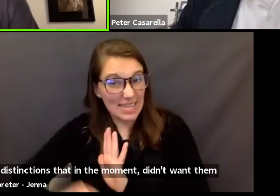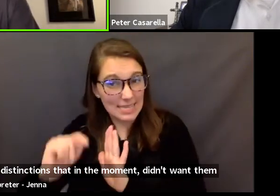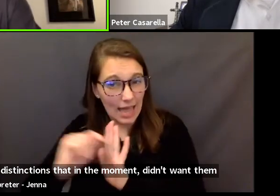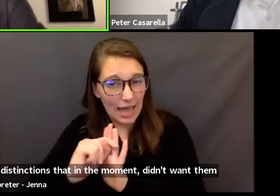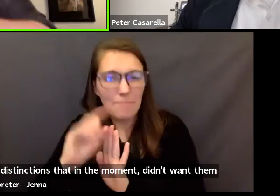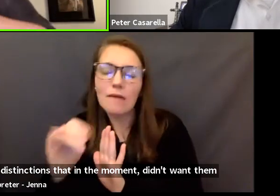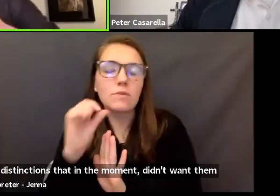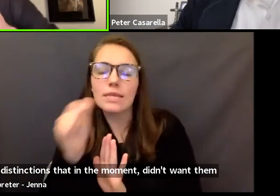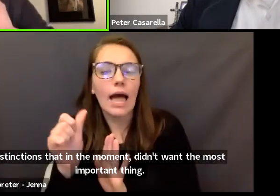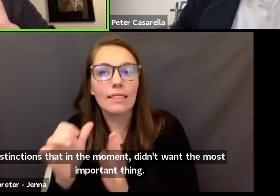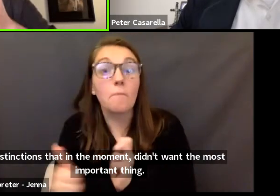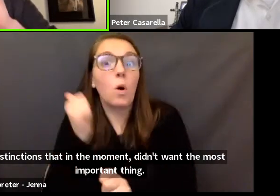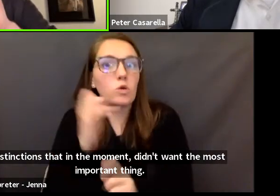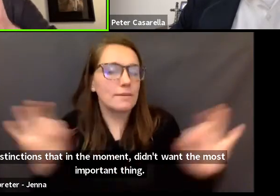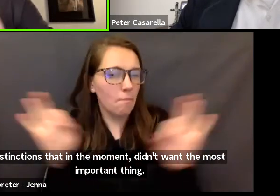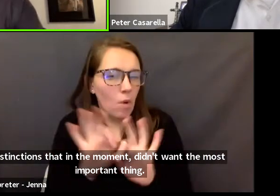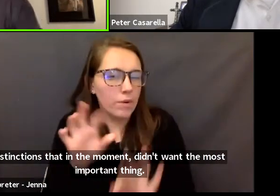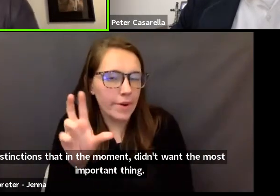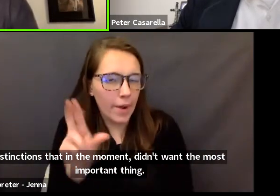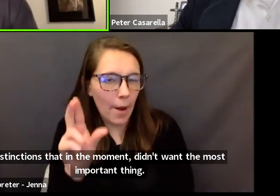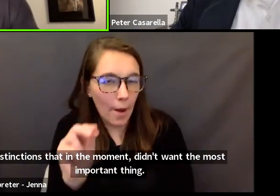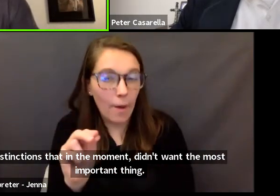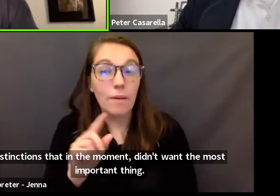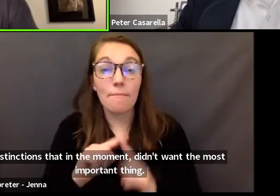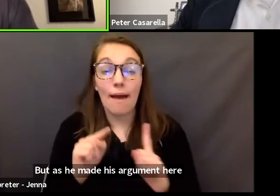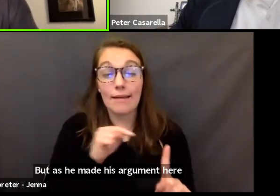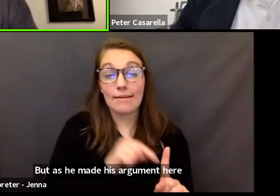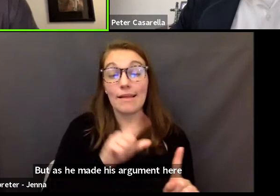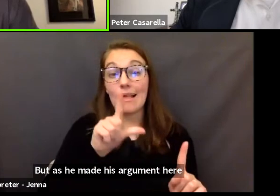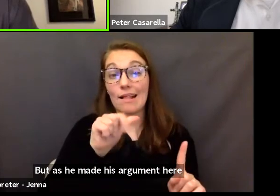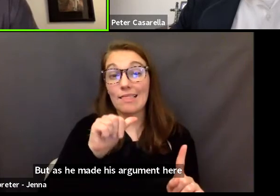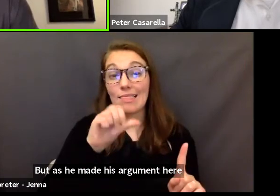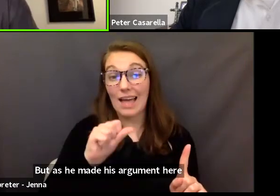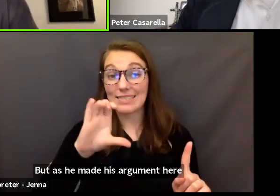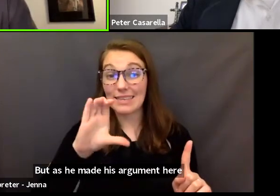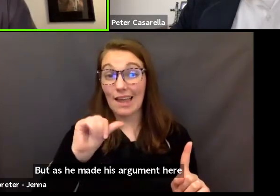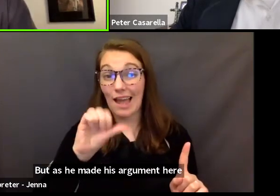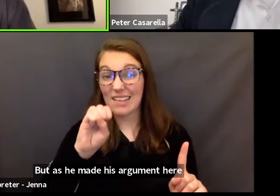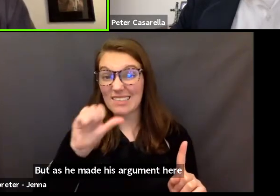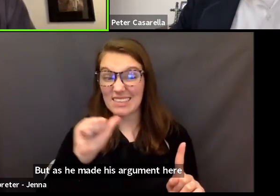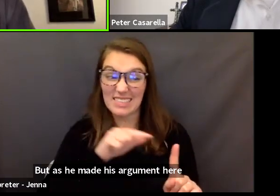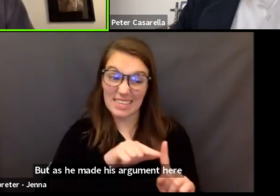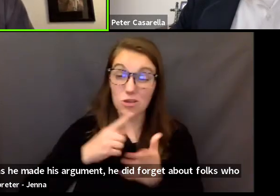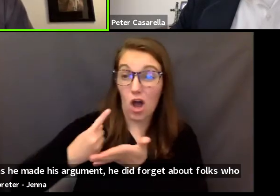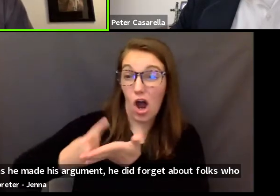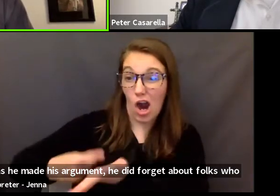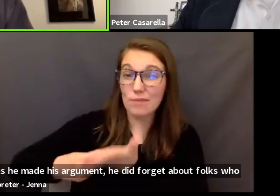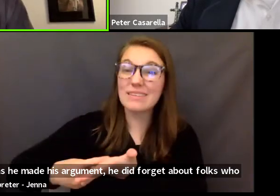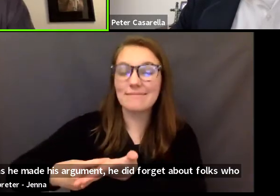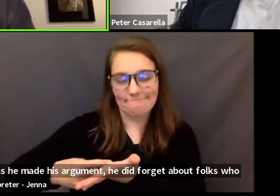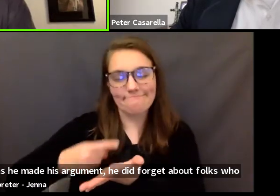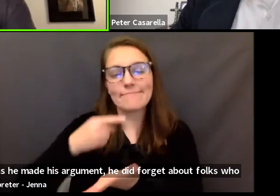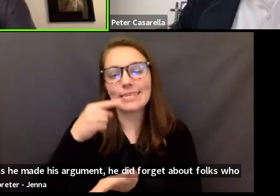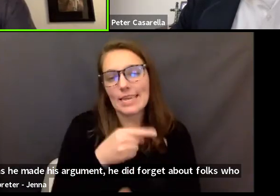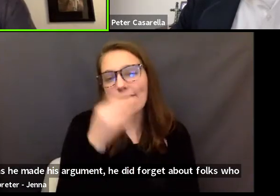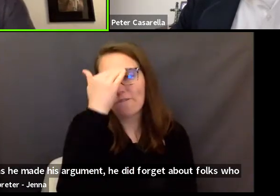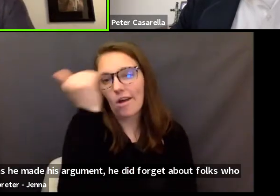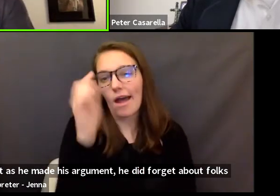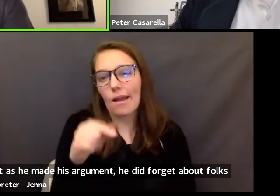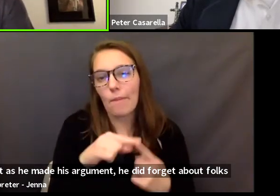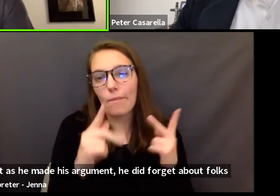thing. But as he made his argument, he did forget about folks who lack the use of reason. And because of